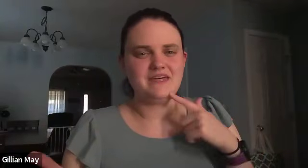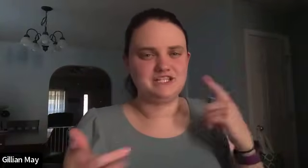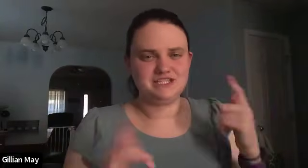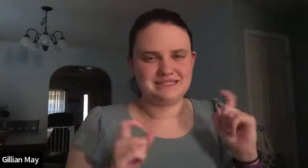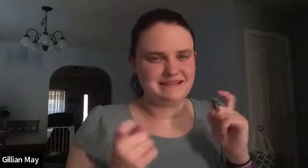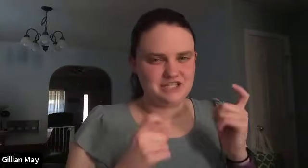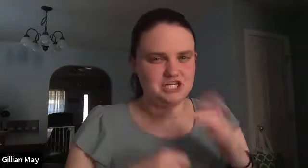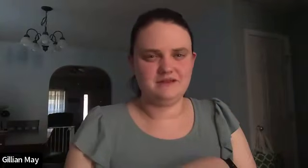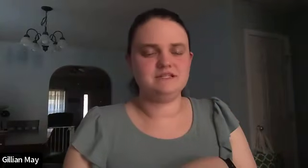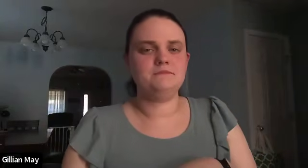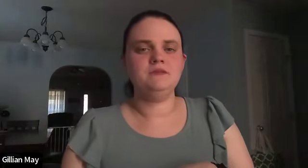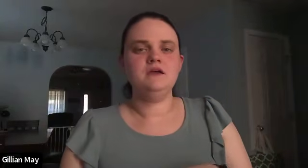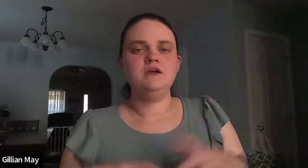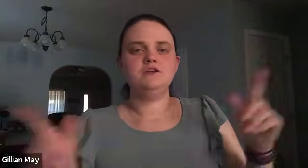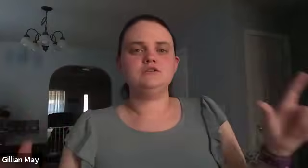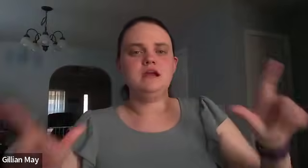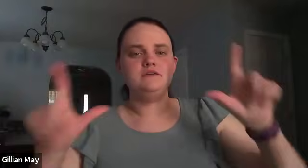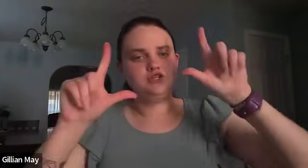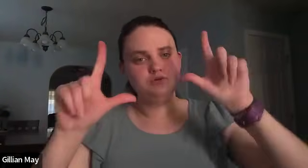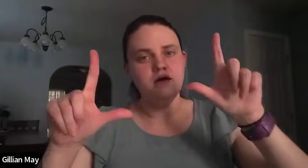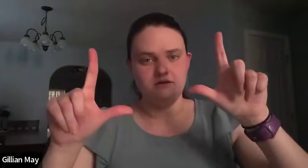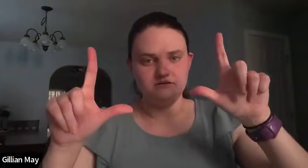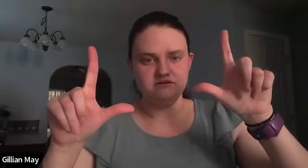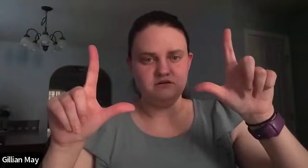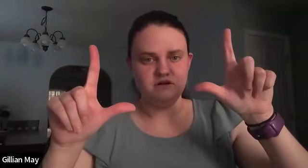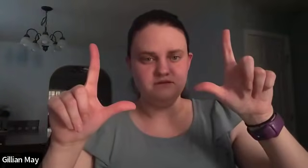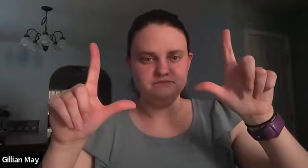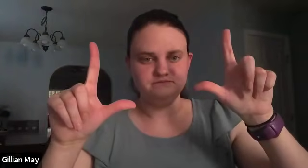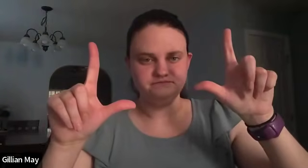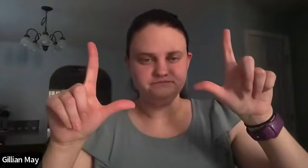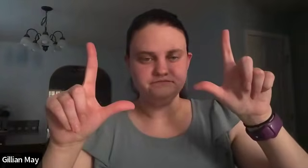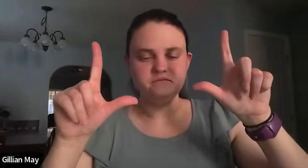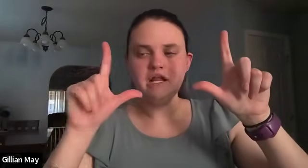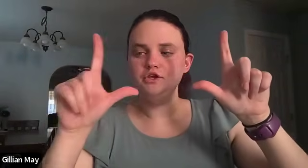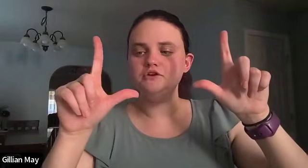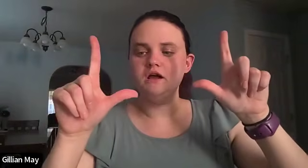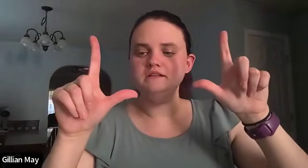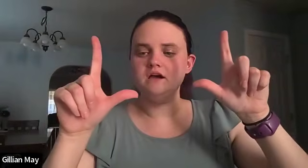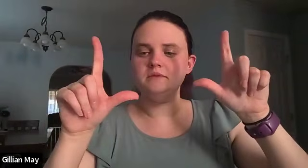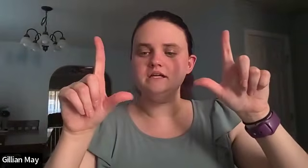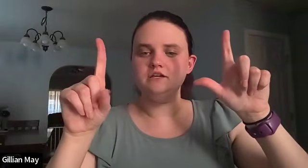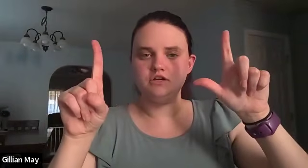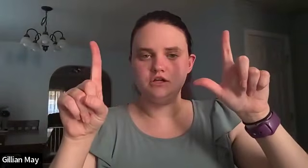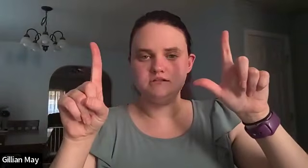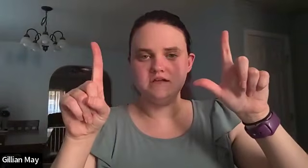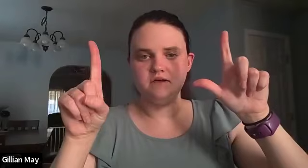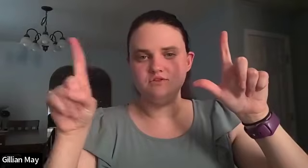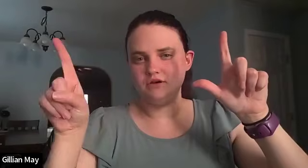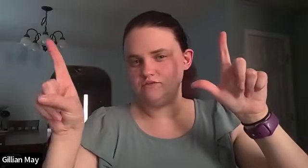and then I just slightly change it every time. You're gonna have two L's. All right. Your non-dominant, you're gonna close that thumb so it goes